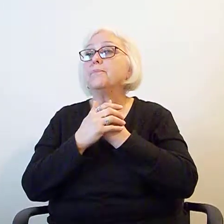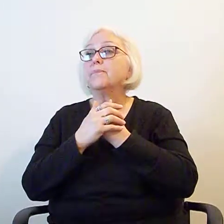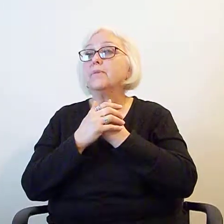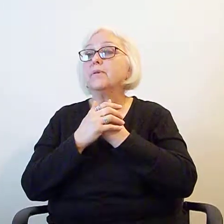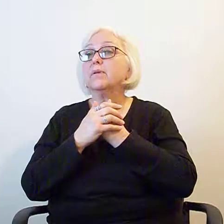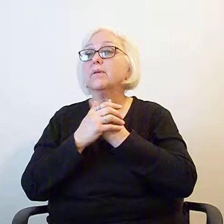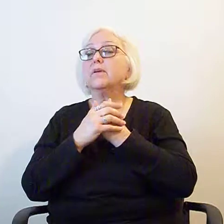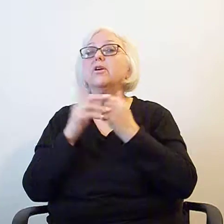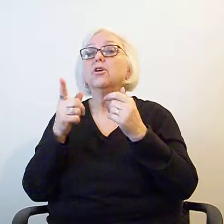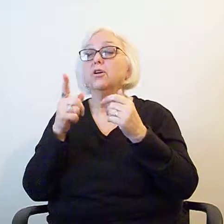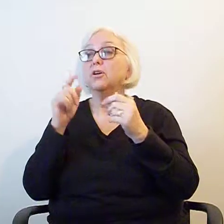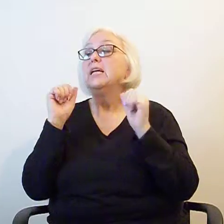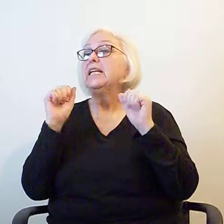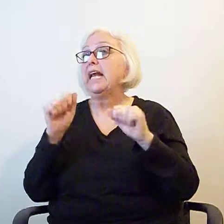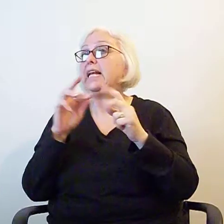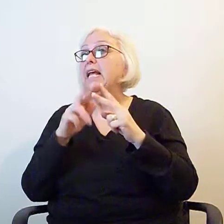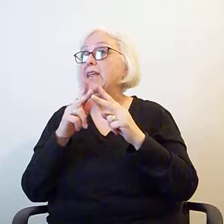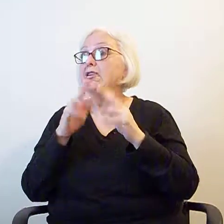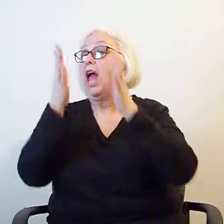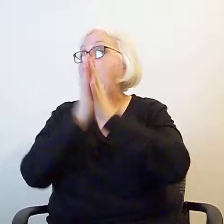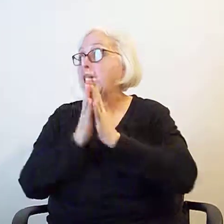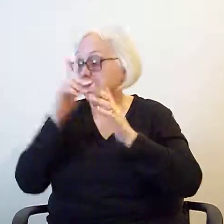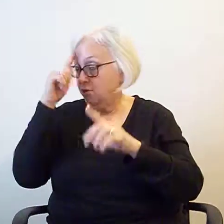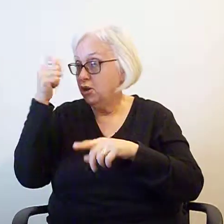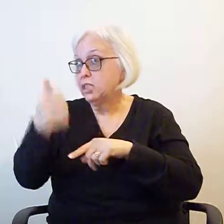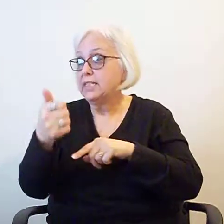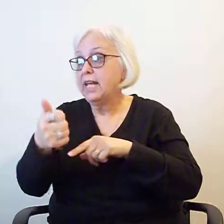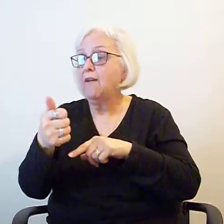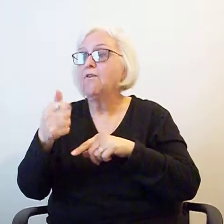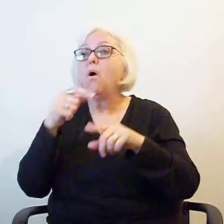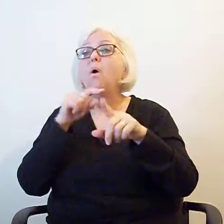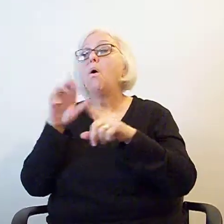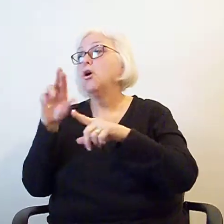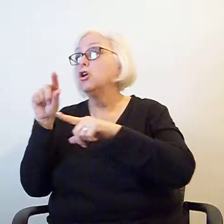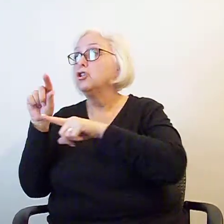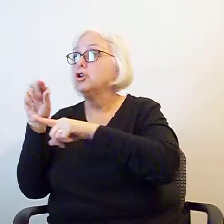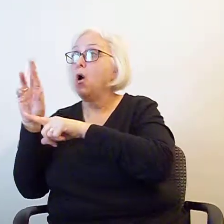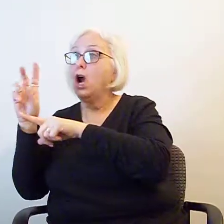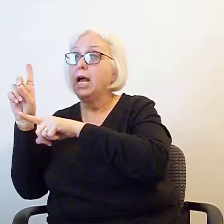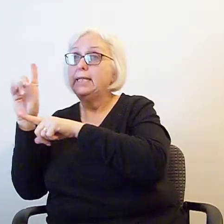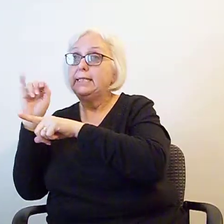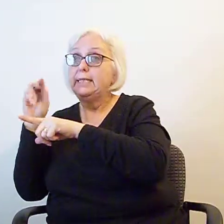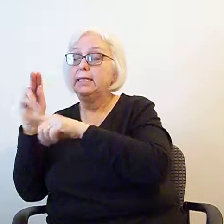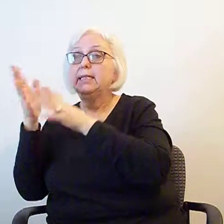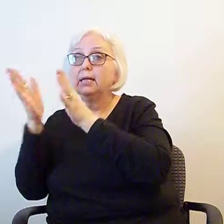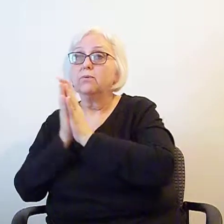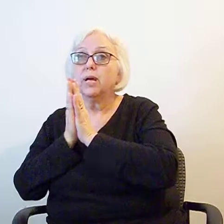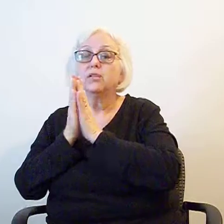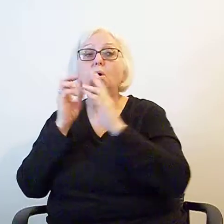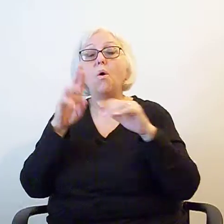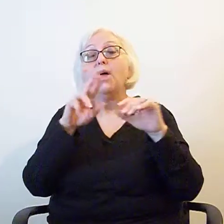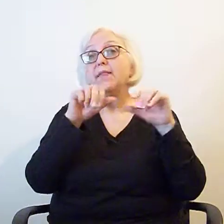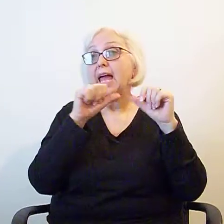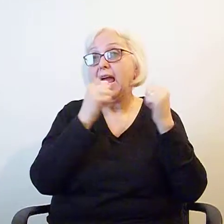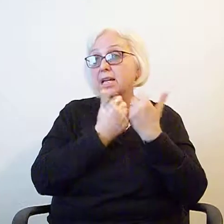you can either request that yourself, or your guardian can request, or the agency could request it.